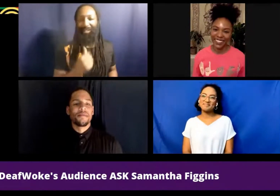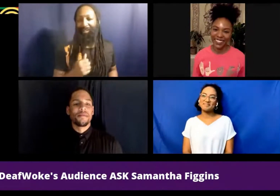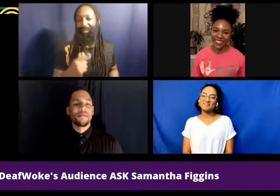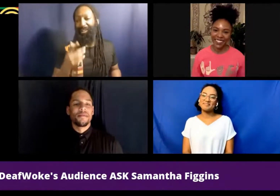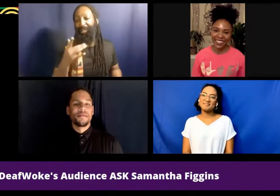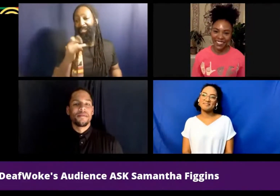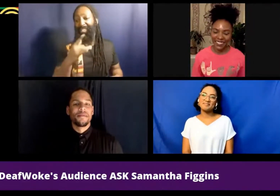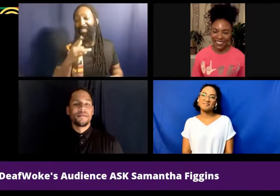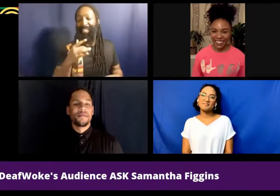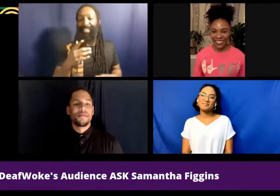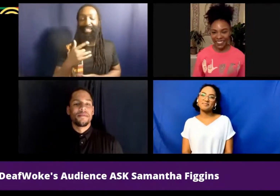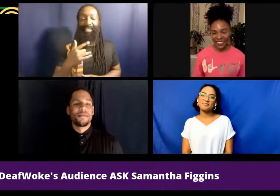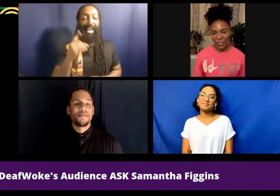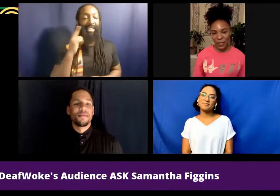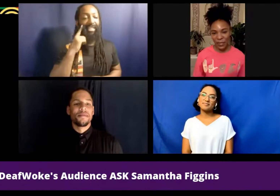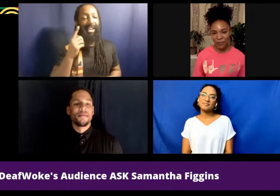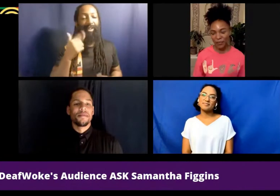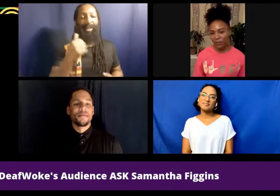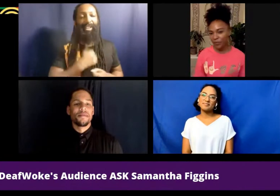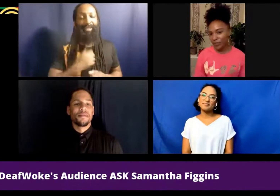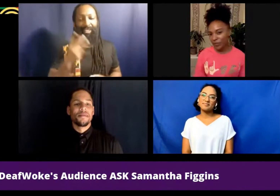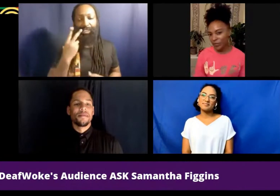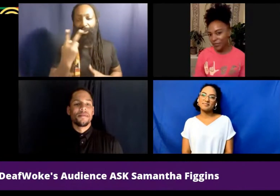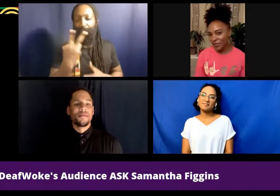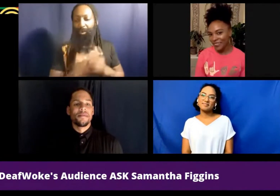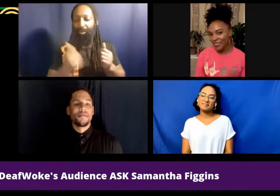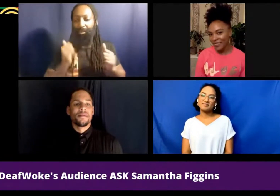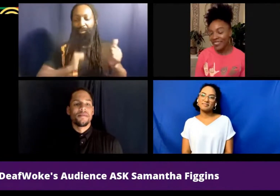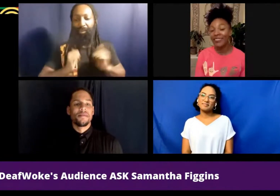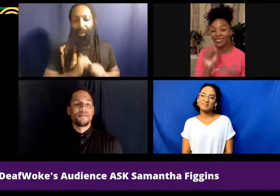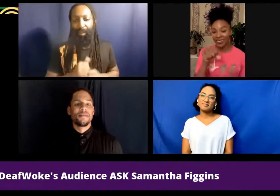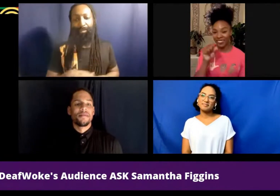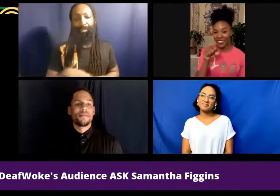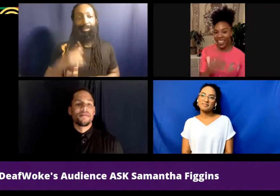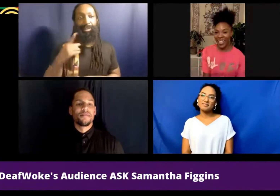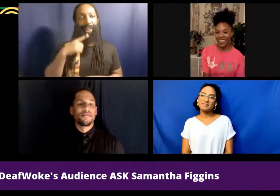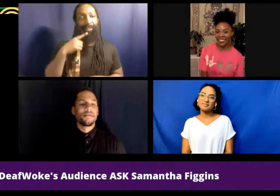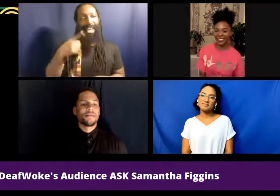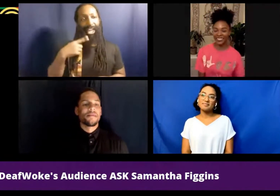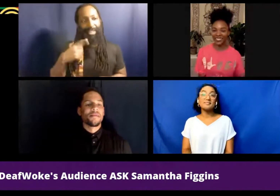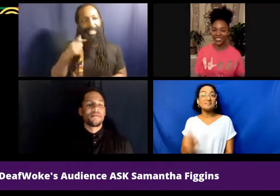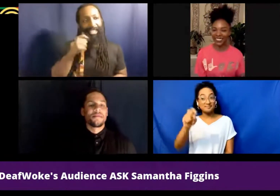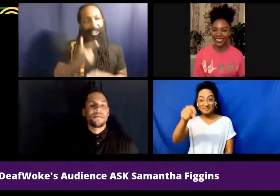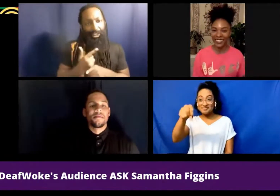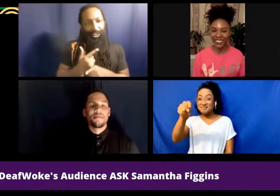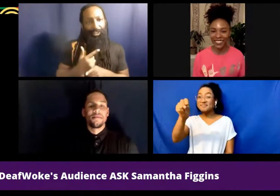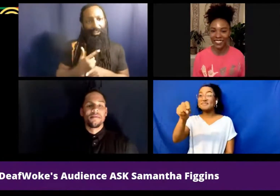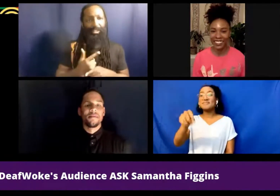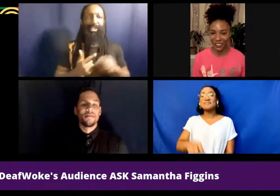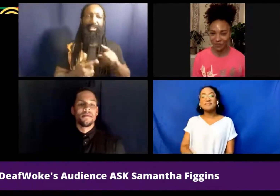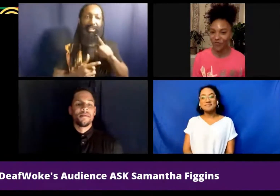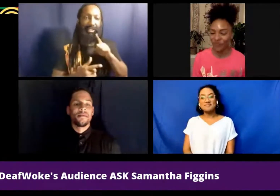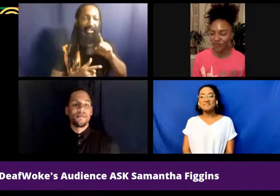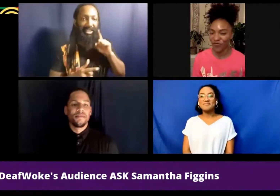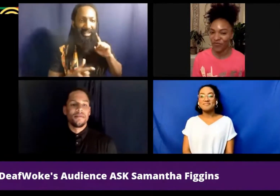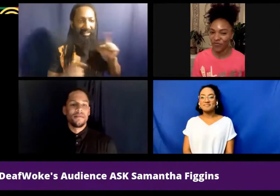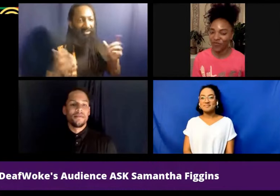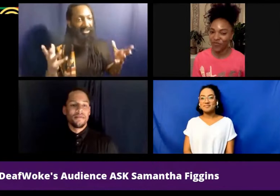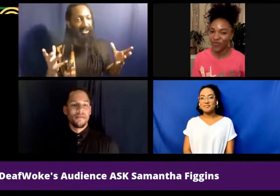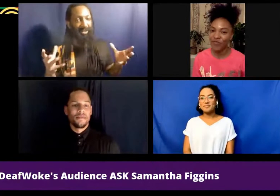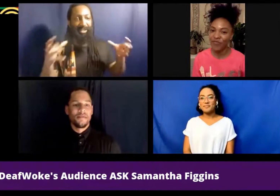Beautiful, beautiful. Yeah, I think I would love to see you both perform. If you have a caring sister